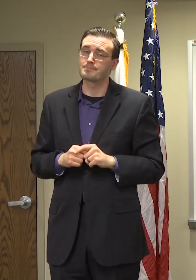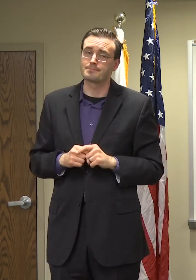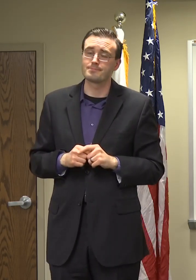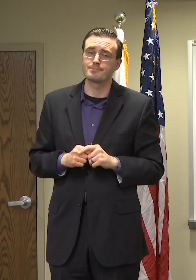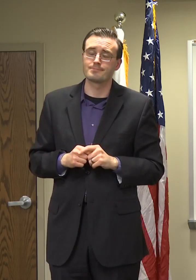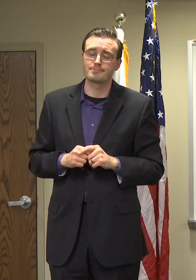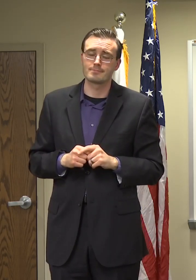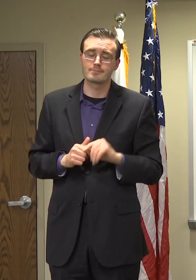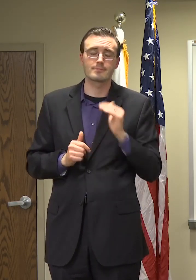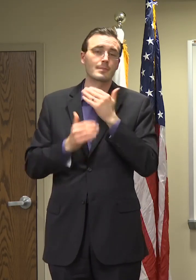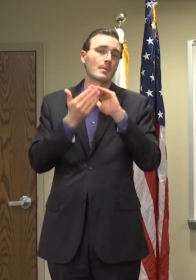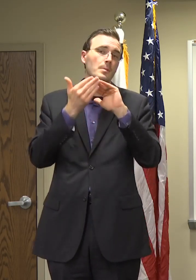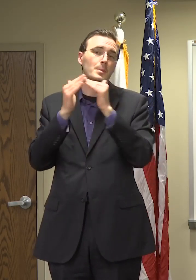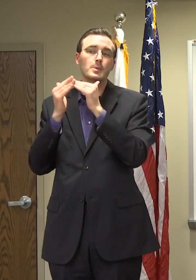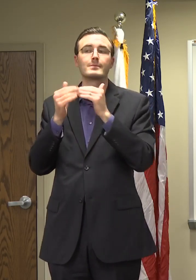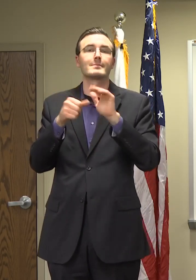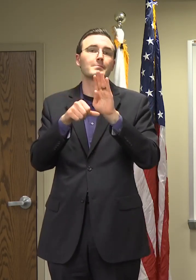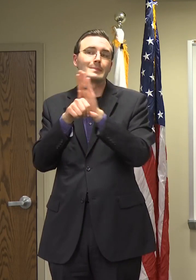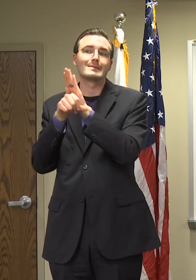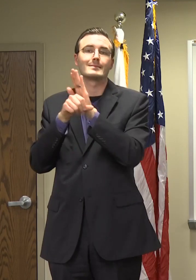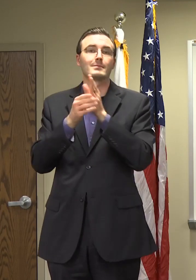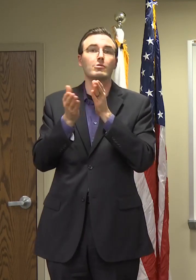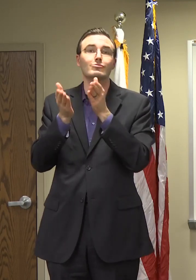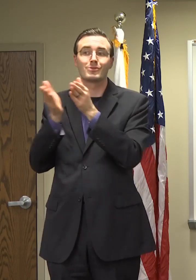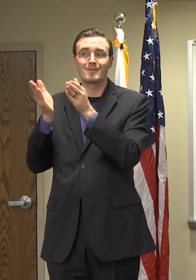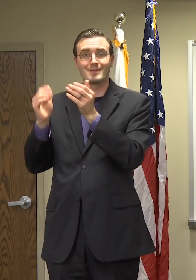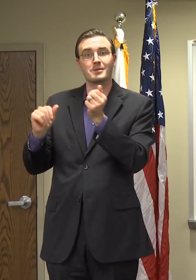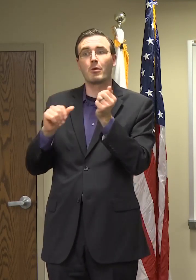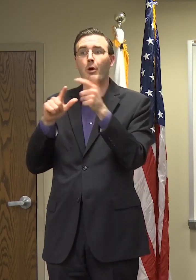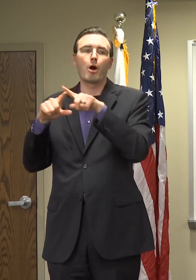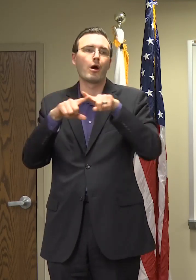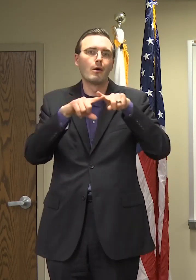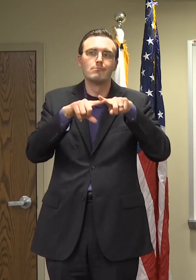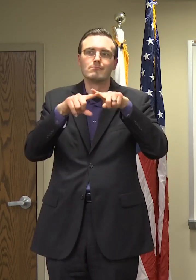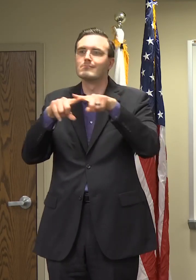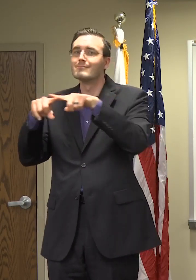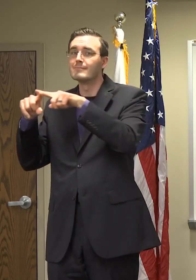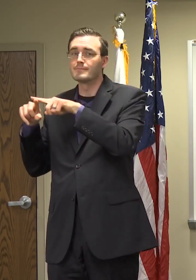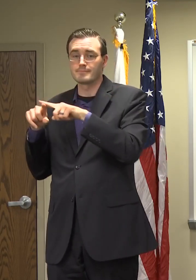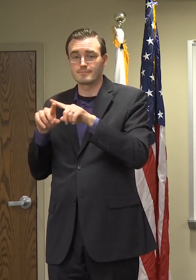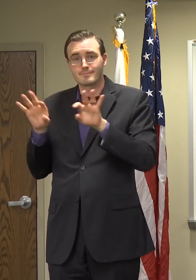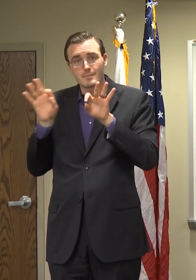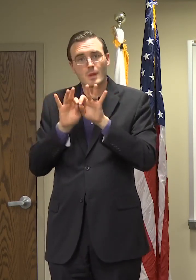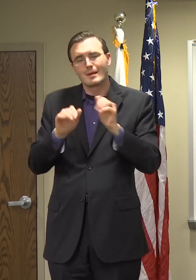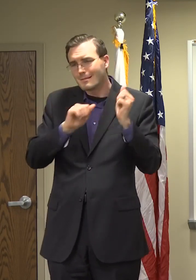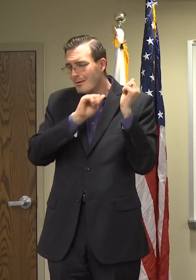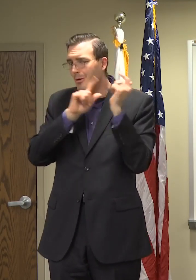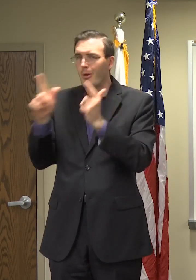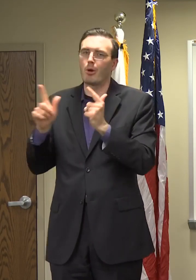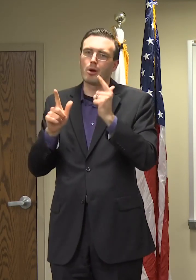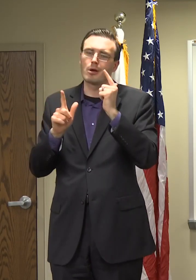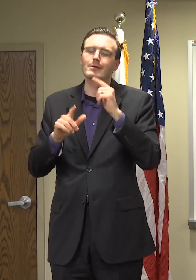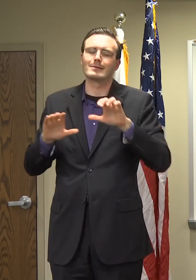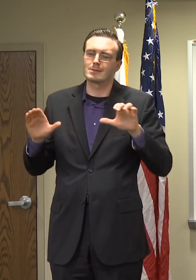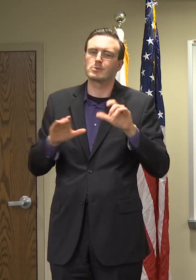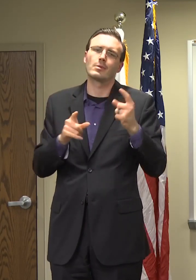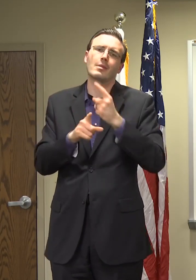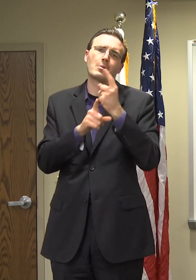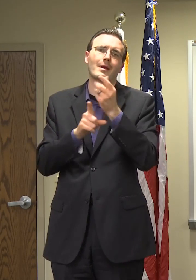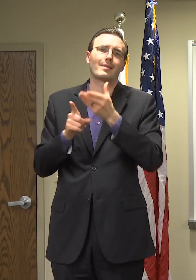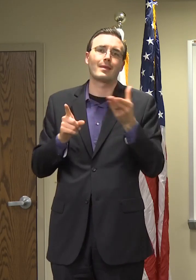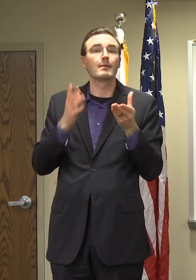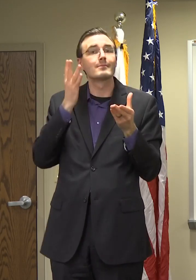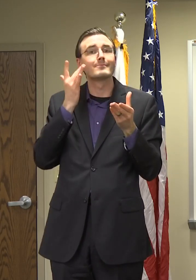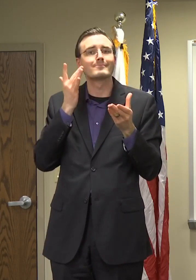depending on each other and individuals to do the right thing, even when no one is looking. We got to do the right thing for the right